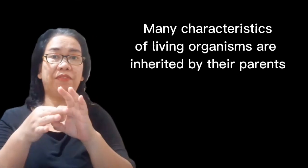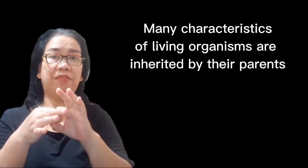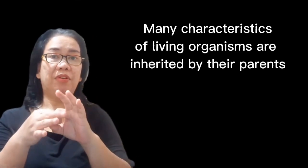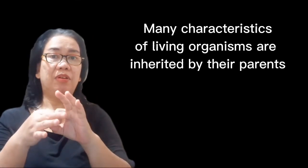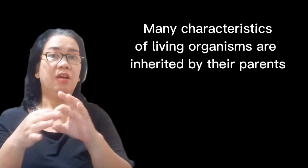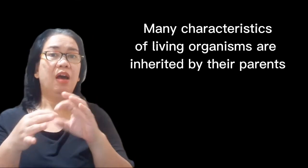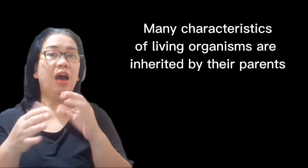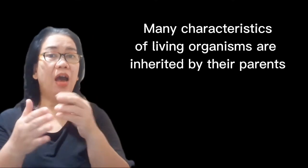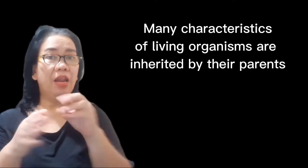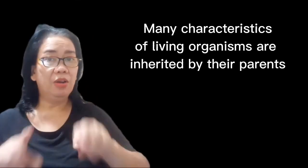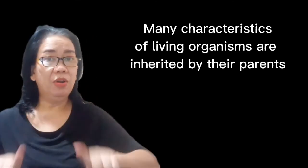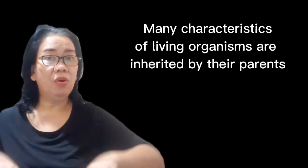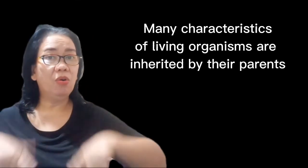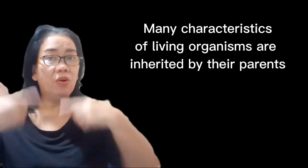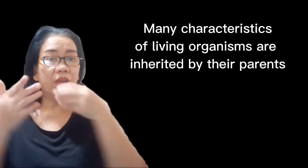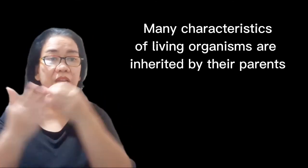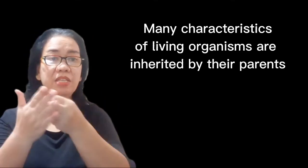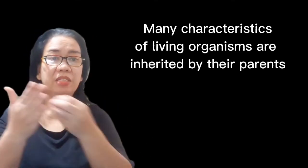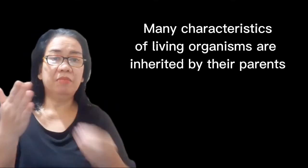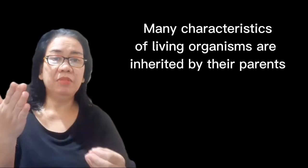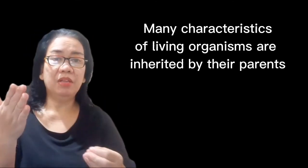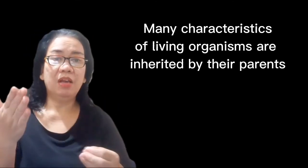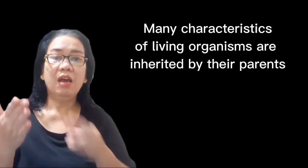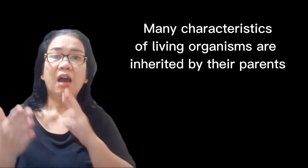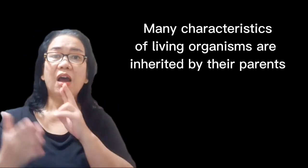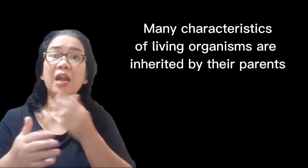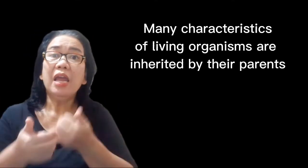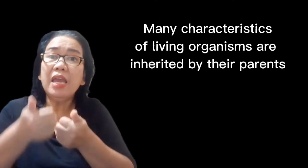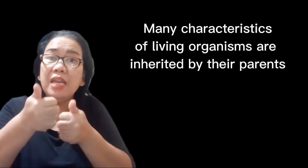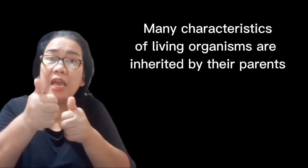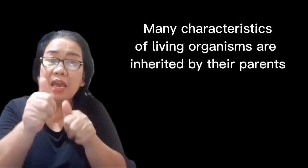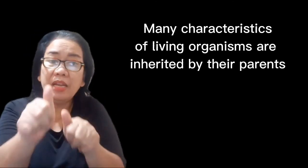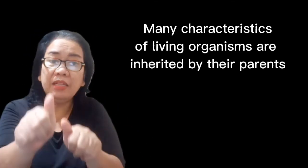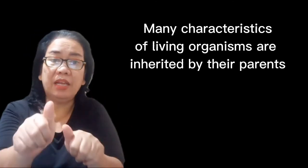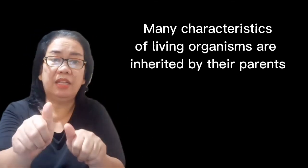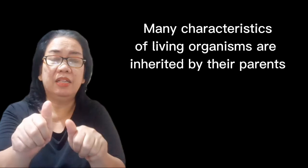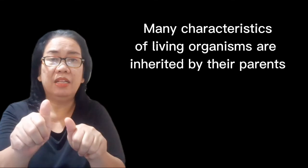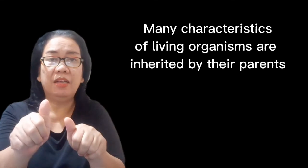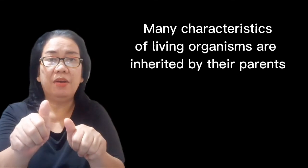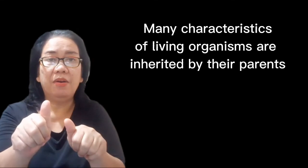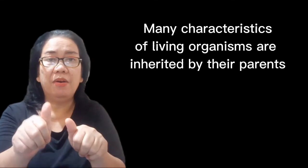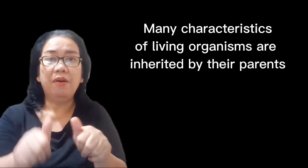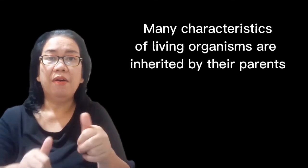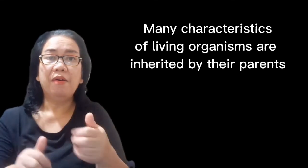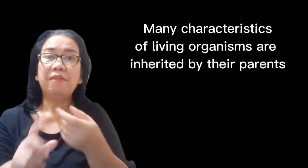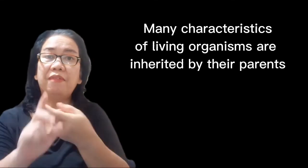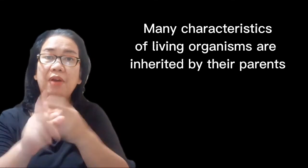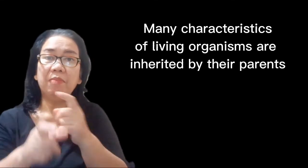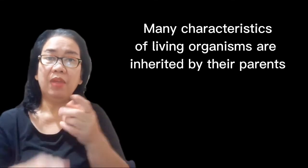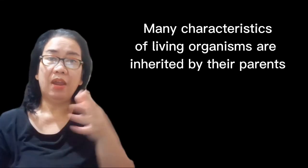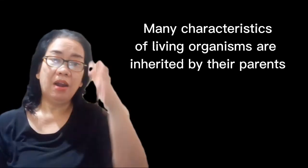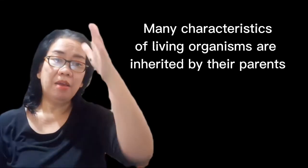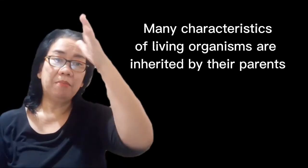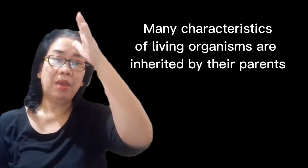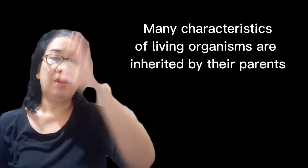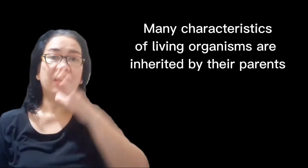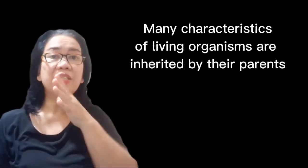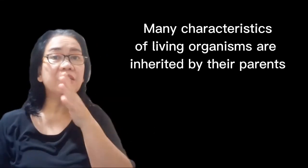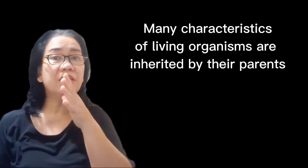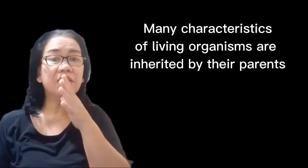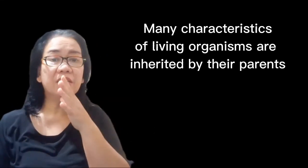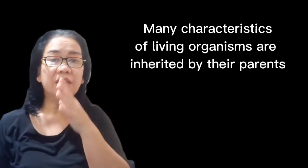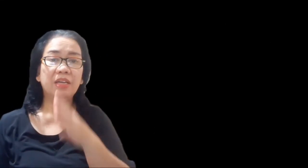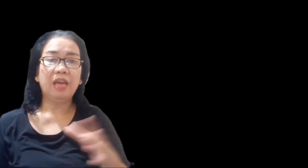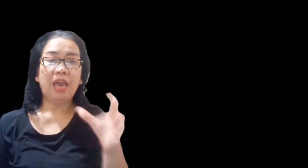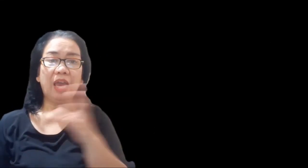of an organism are inherited from their